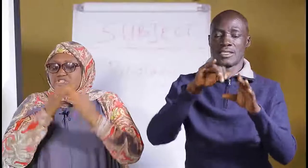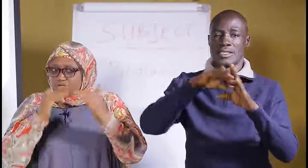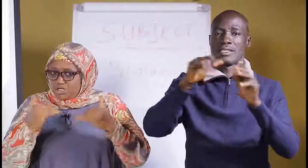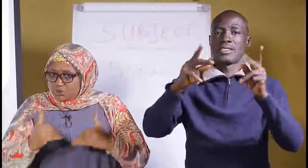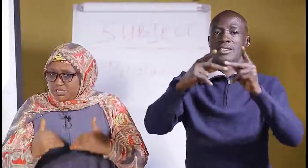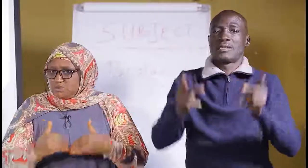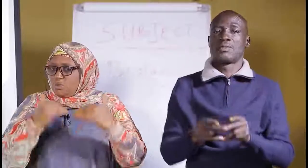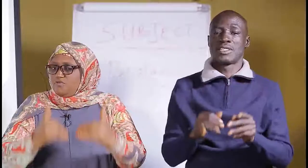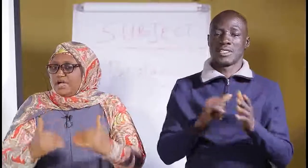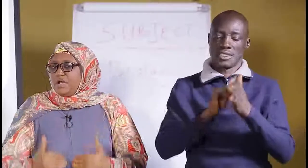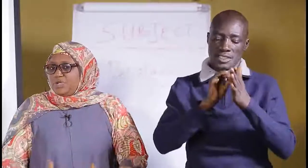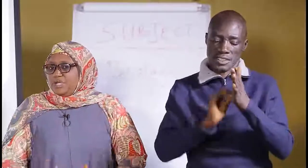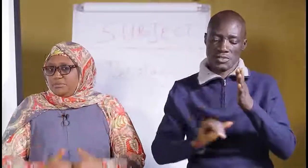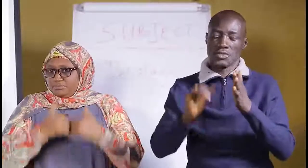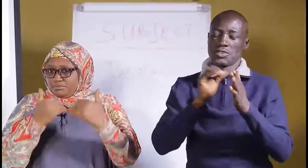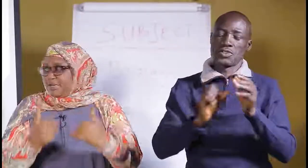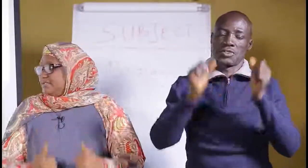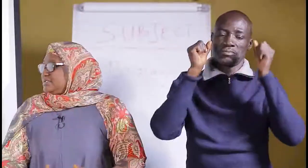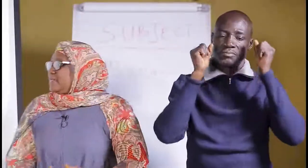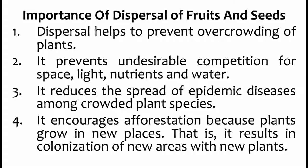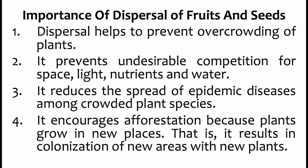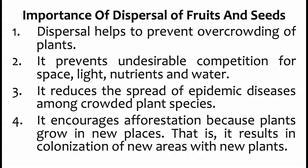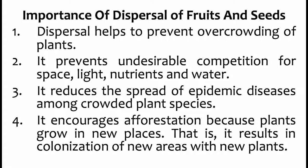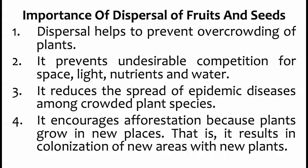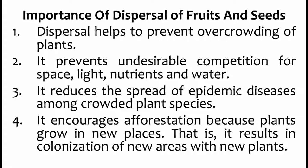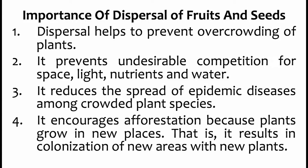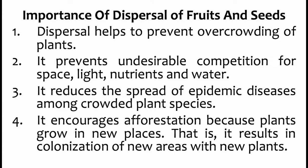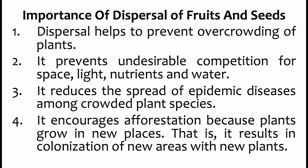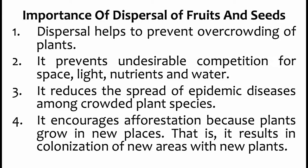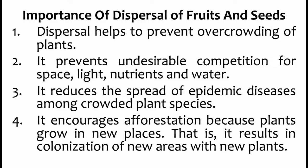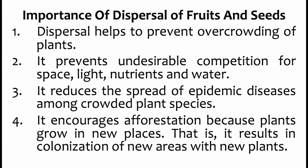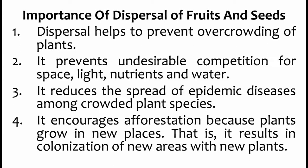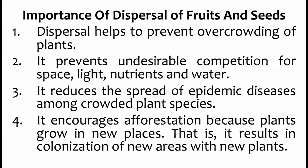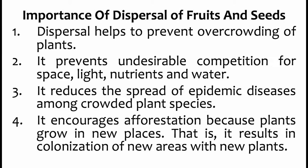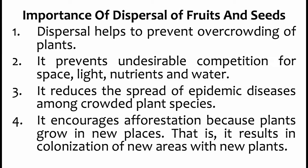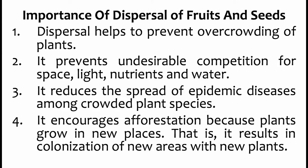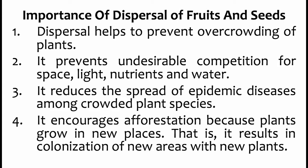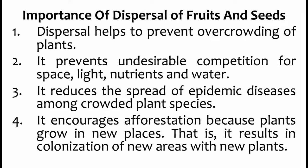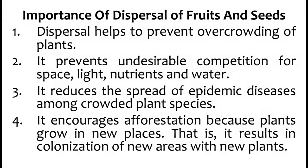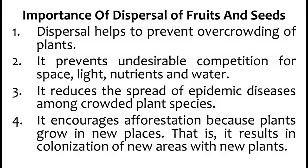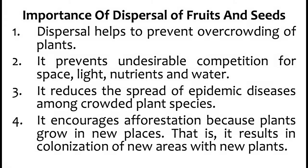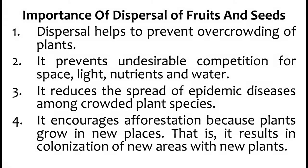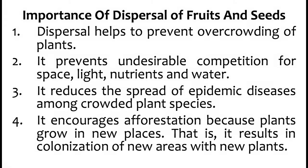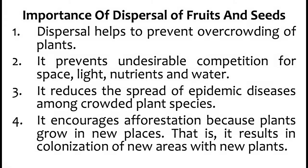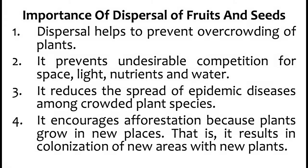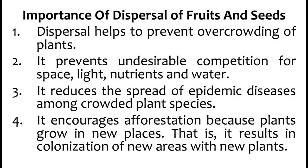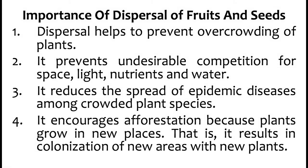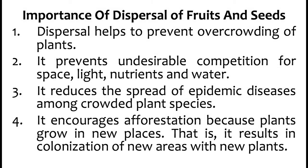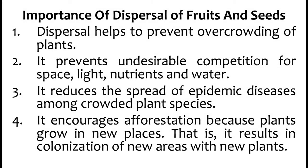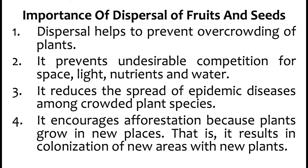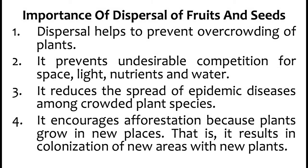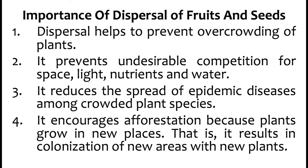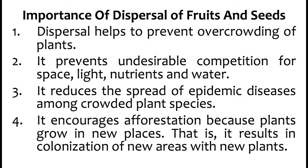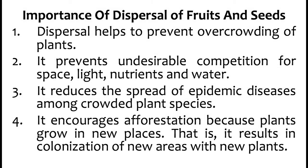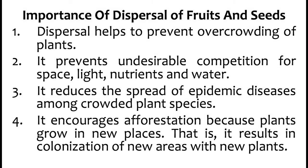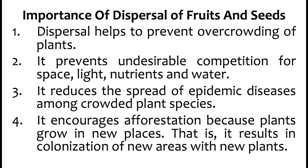It reduces overcrowding in plants. Okay, the second point is it prevents undesirable competition